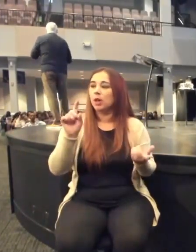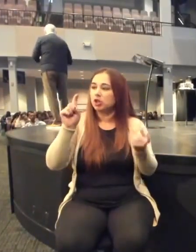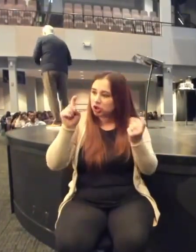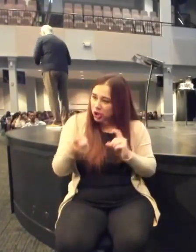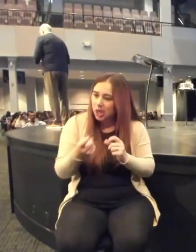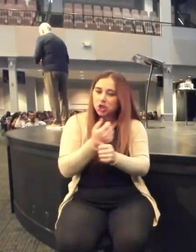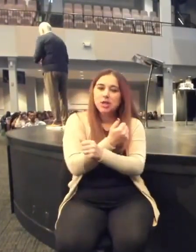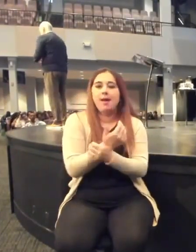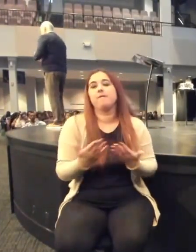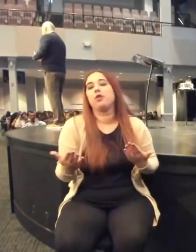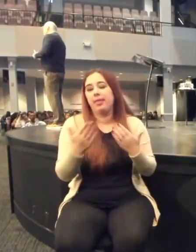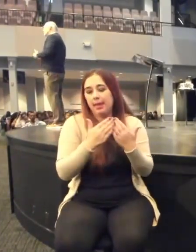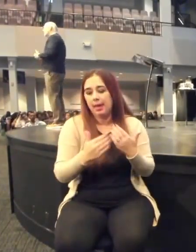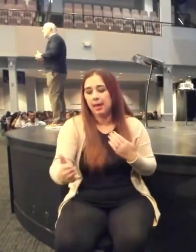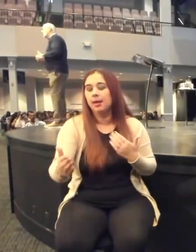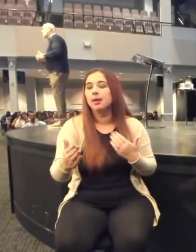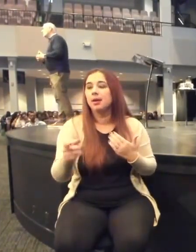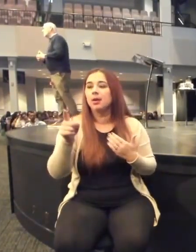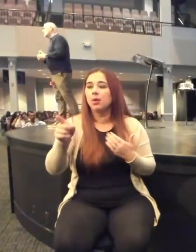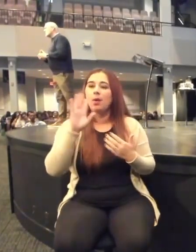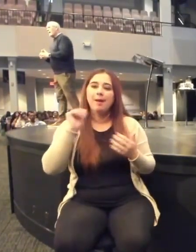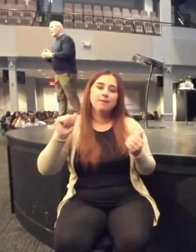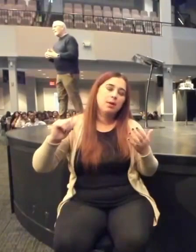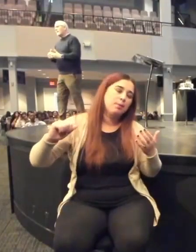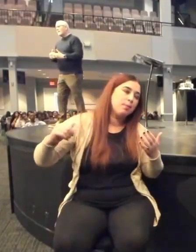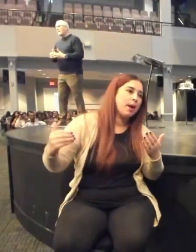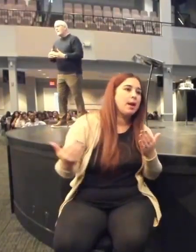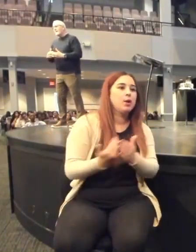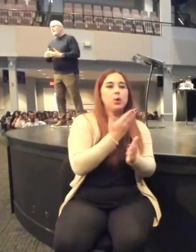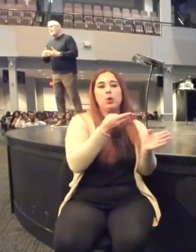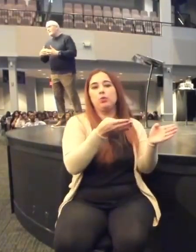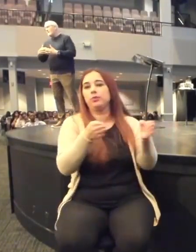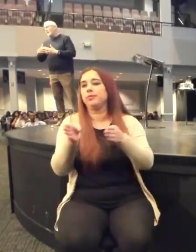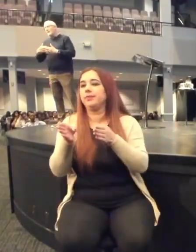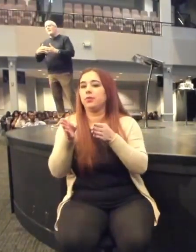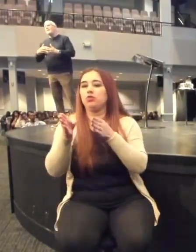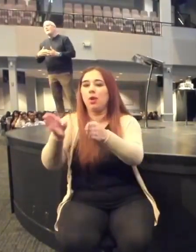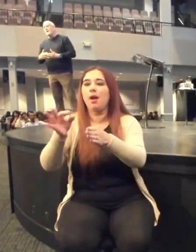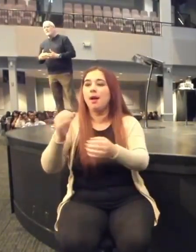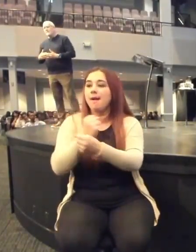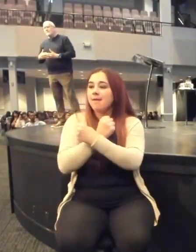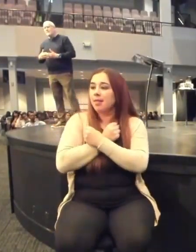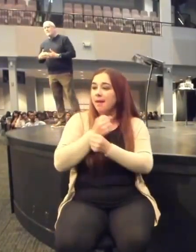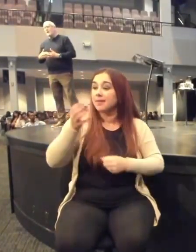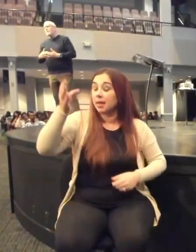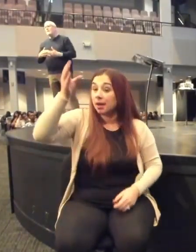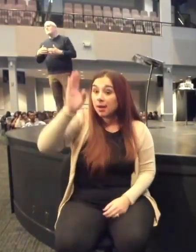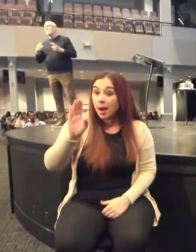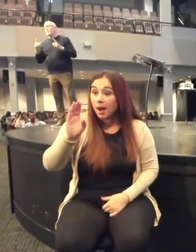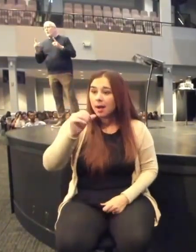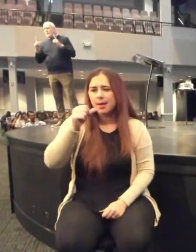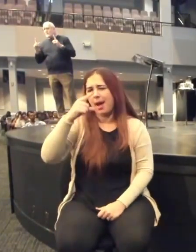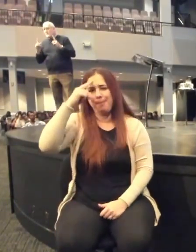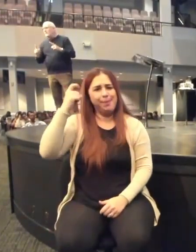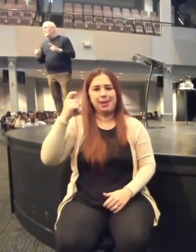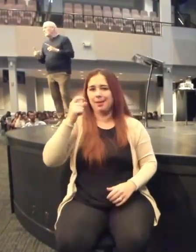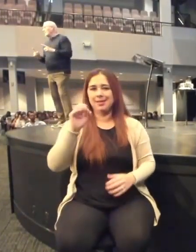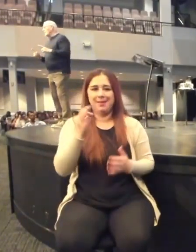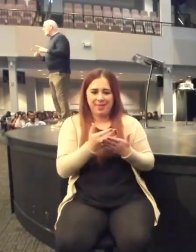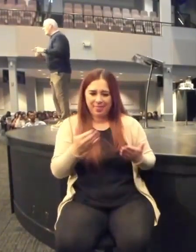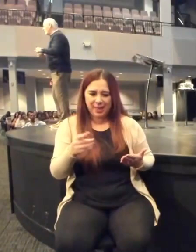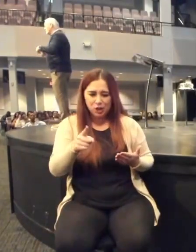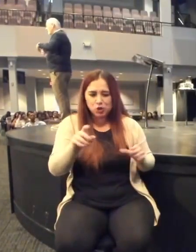changes everything. It puts you on a whole different track of loving God, not because of the works you